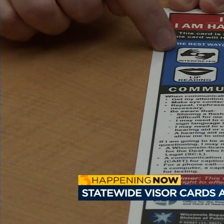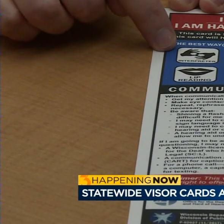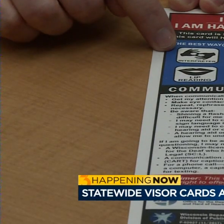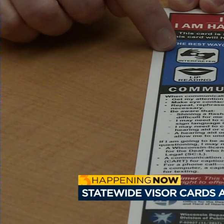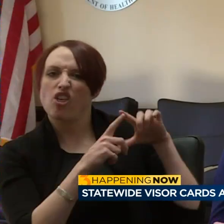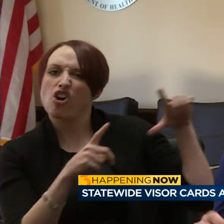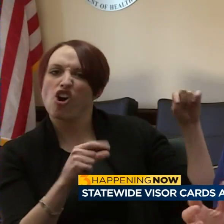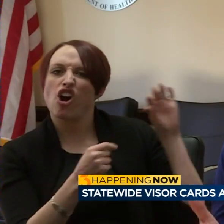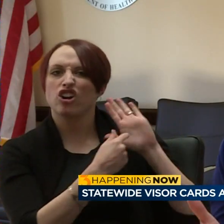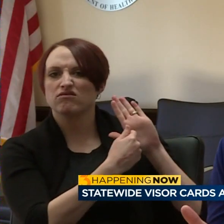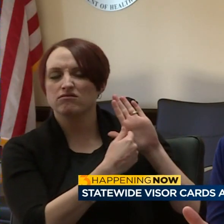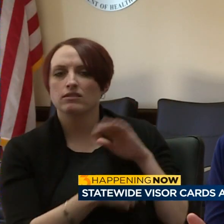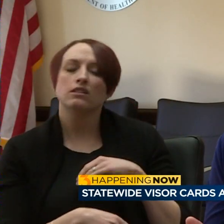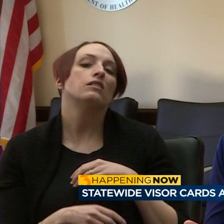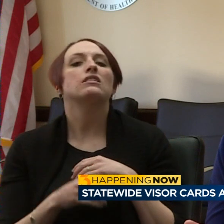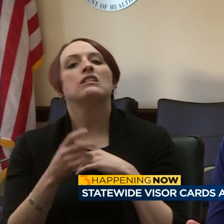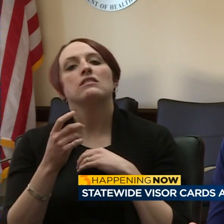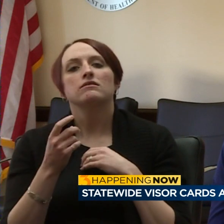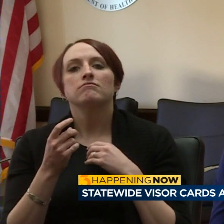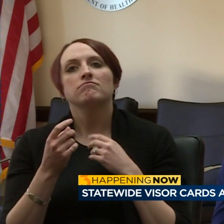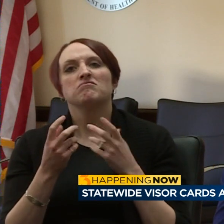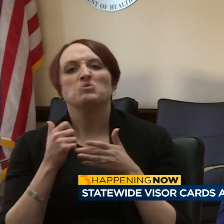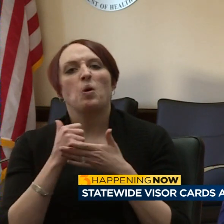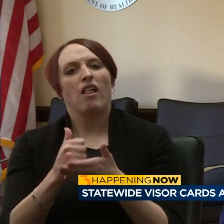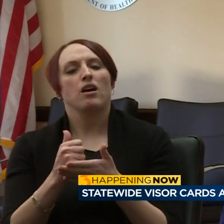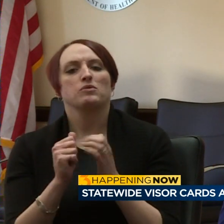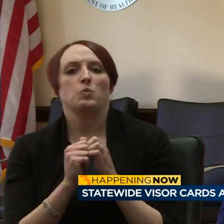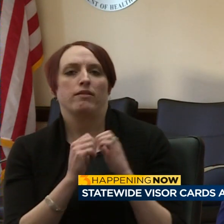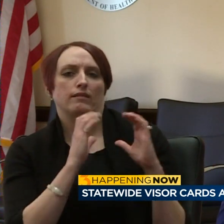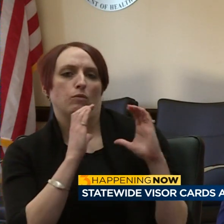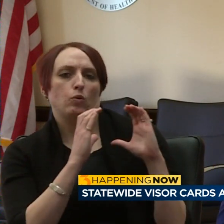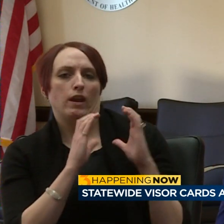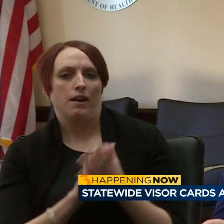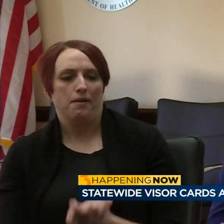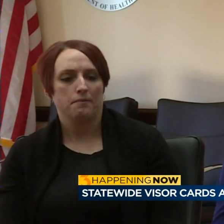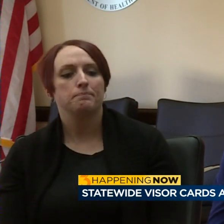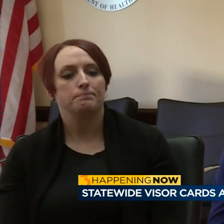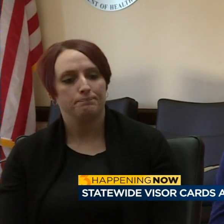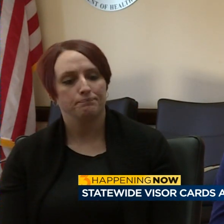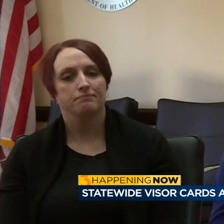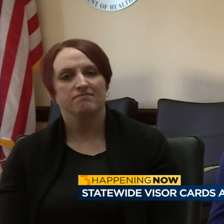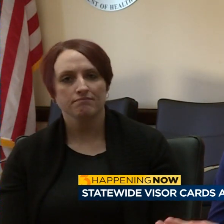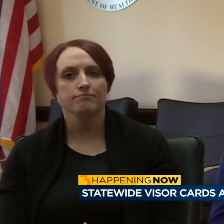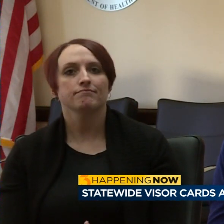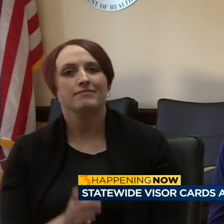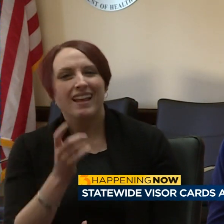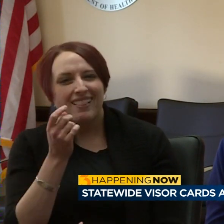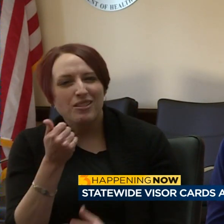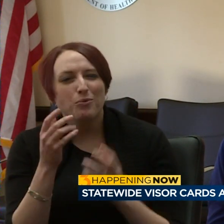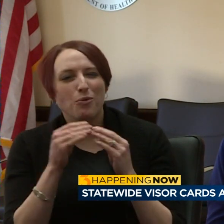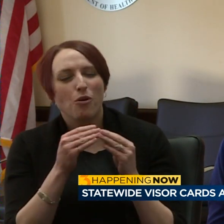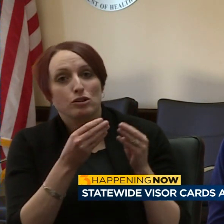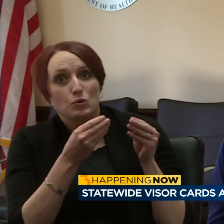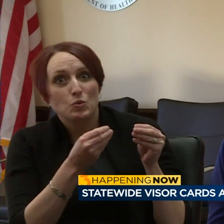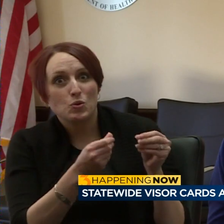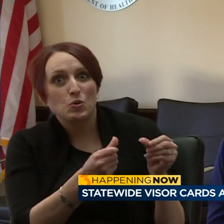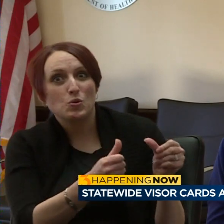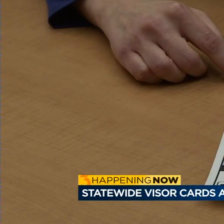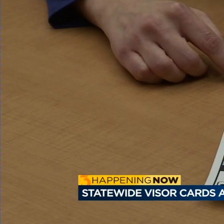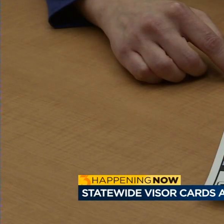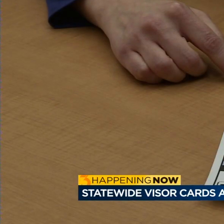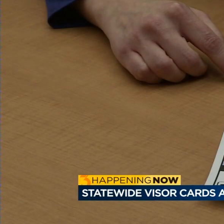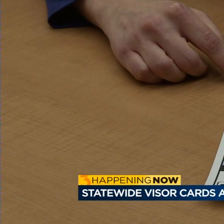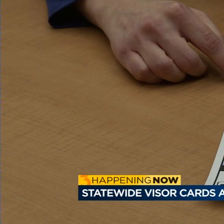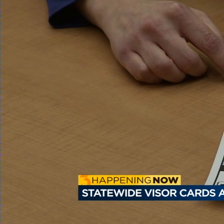calm ease, a bridge of communication with an officer, and makes it very smoothly and less stressful. A simple piece